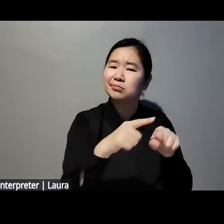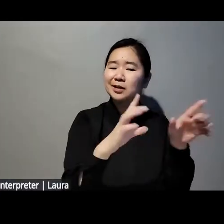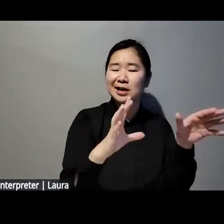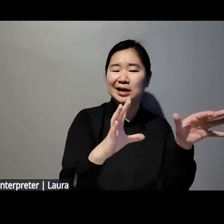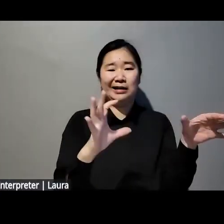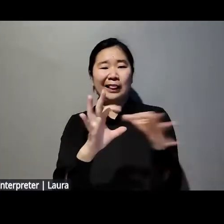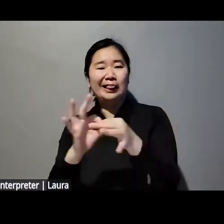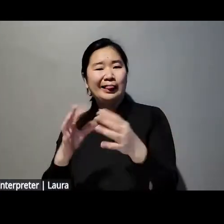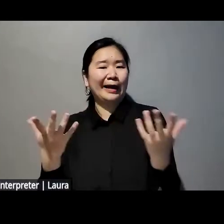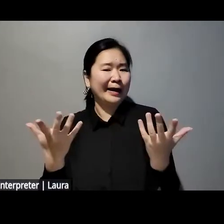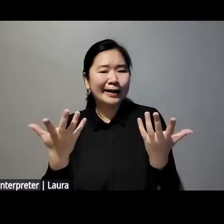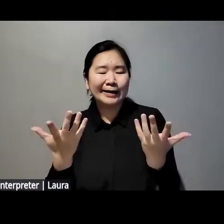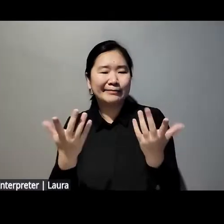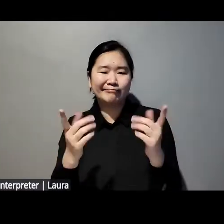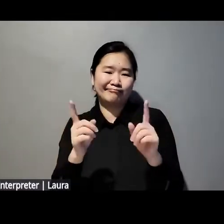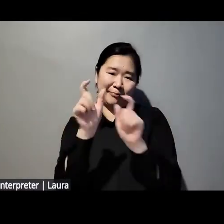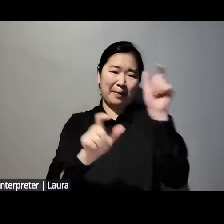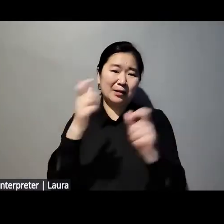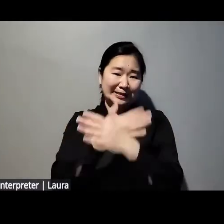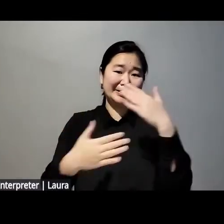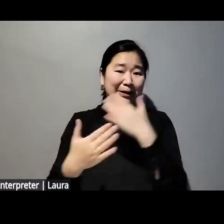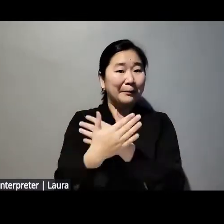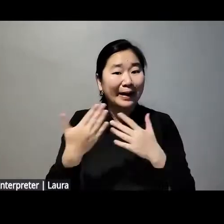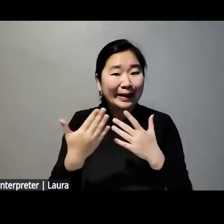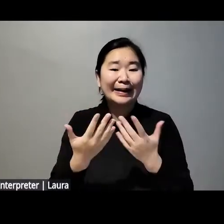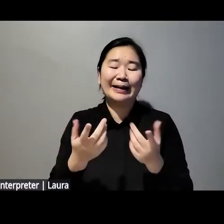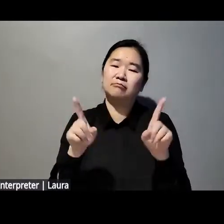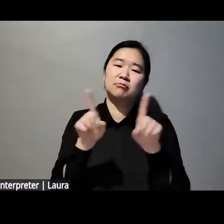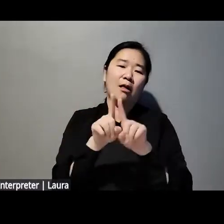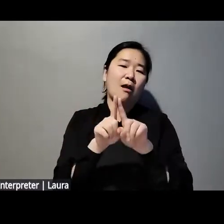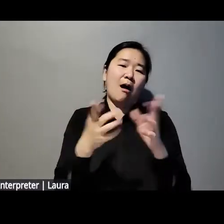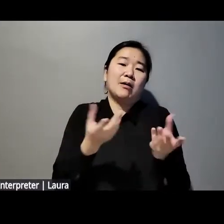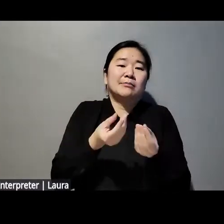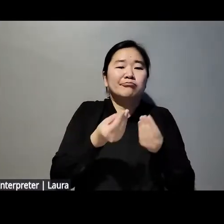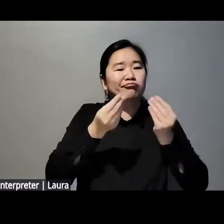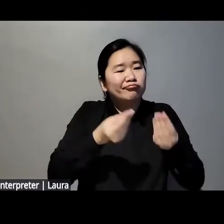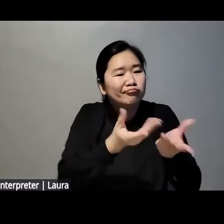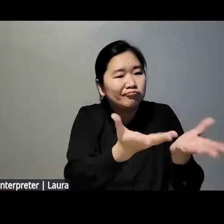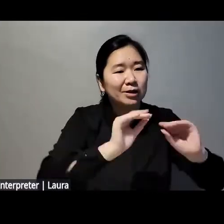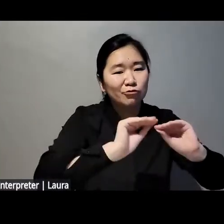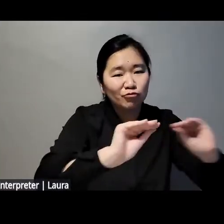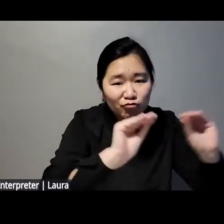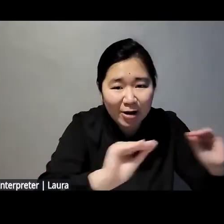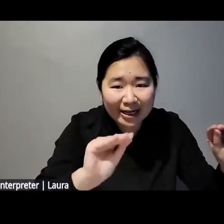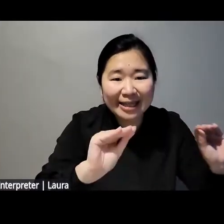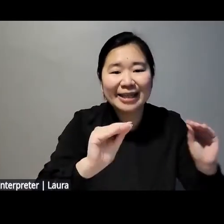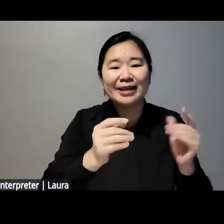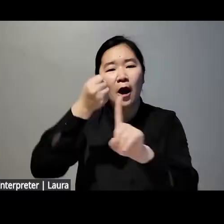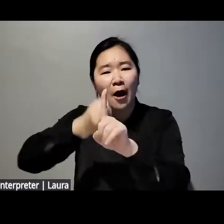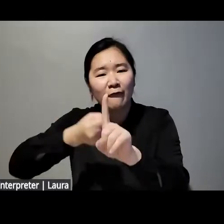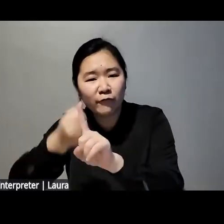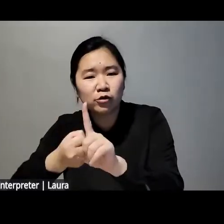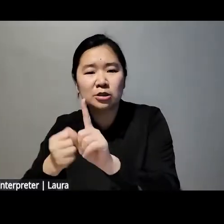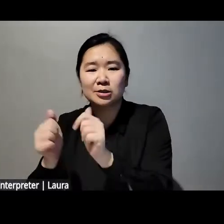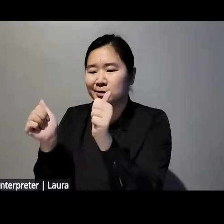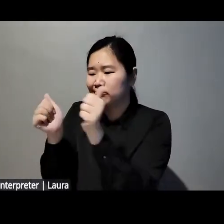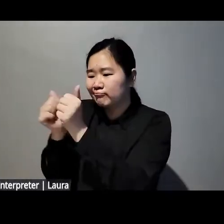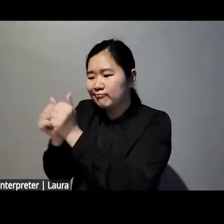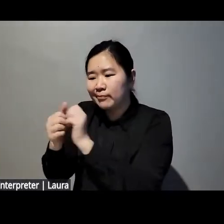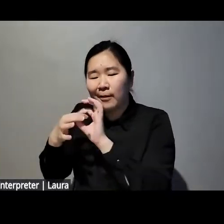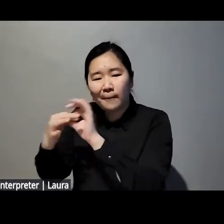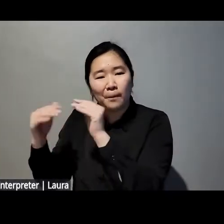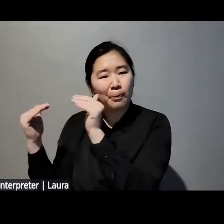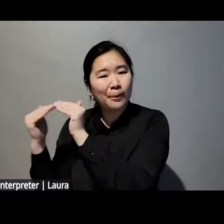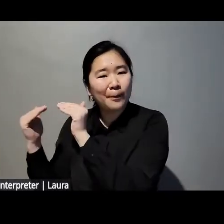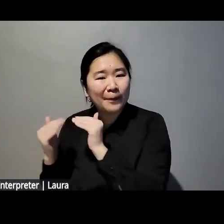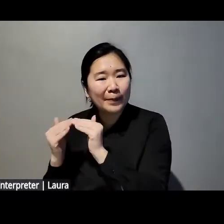mostly advocacy, role modeling, peer-to-peer, just like I said, support and engagement with families, and they